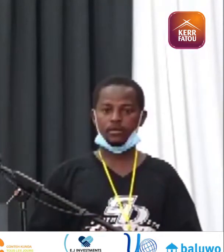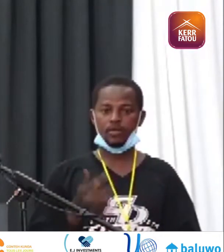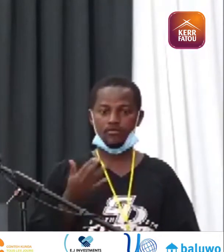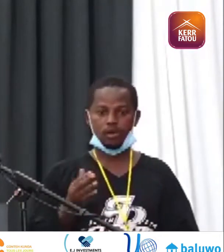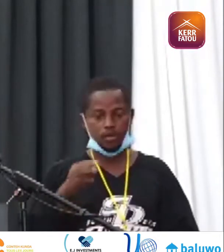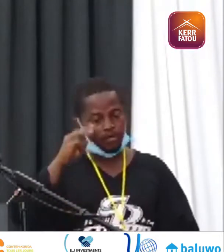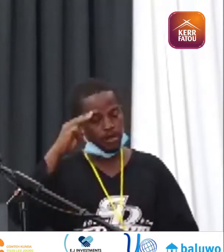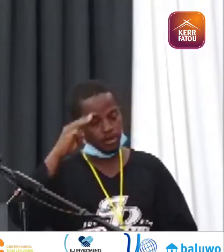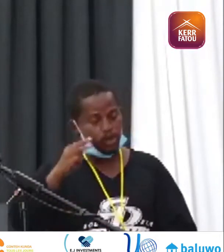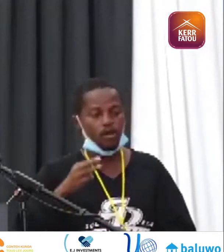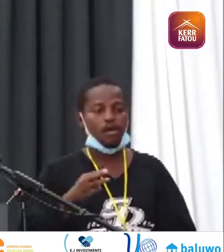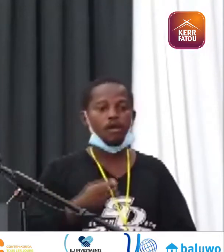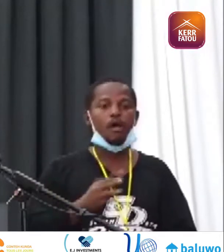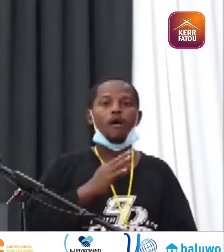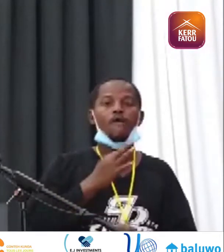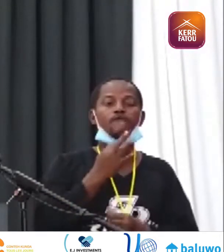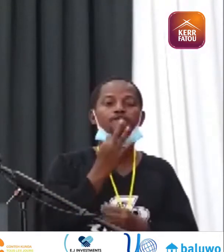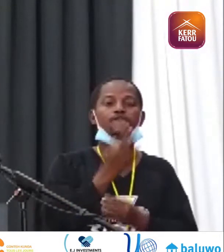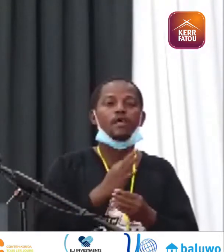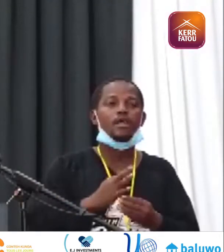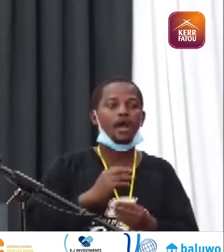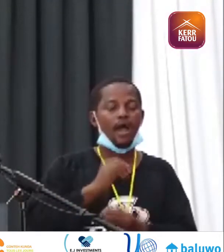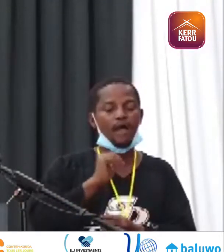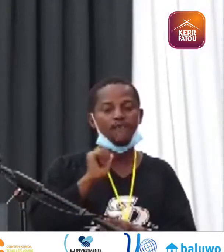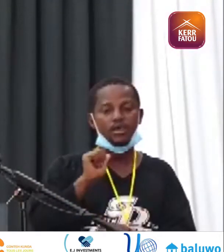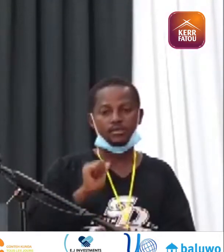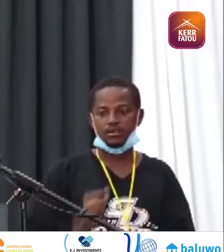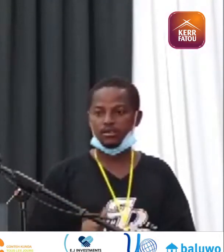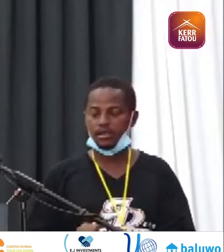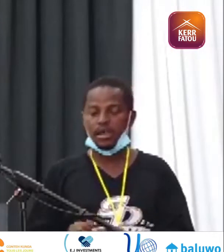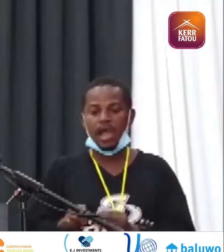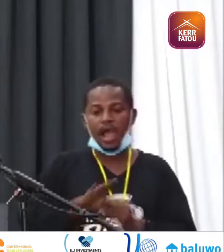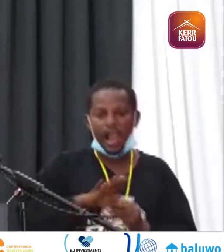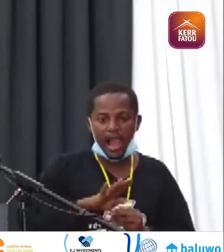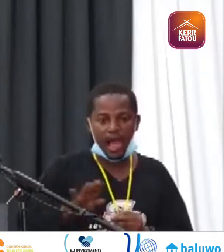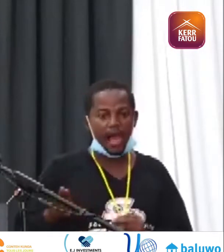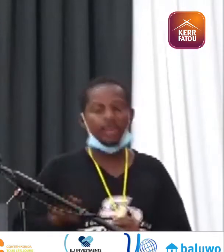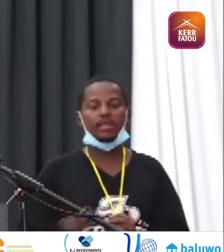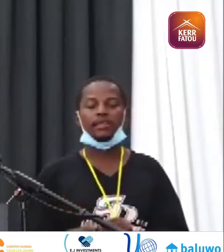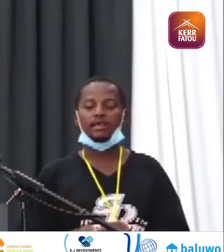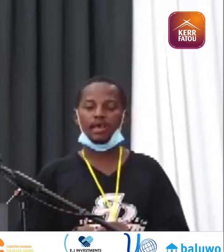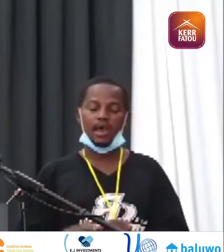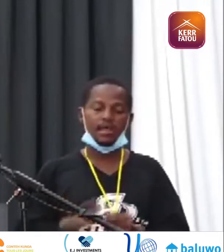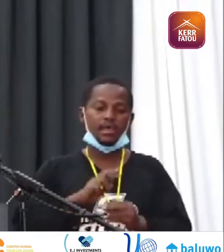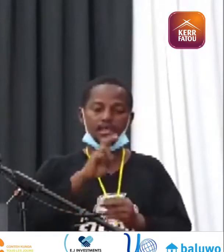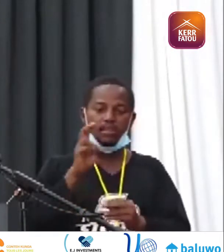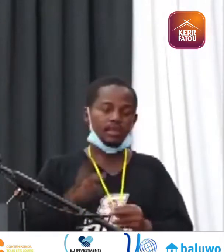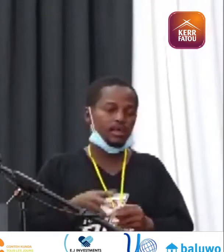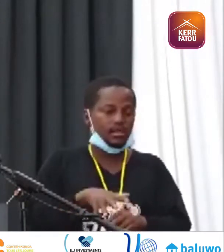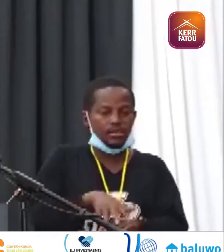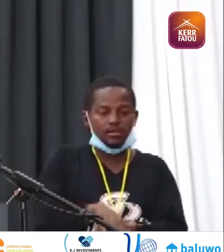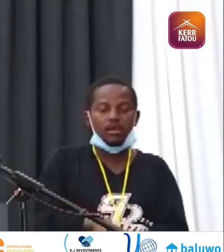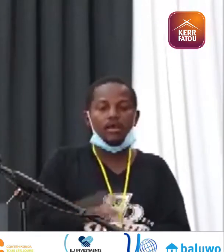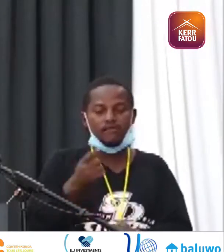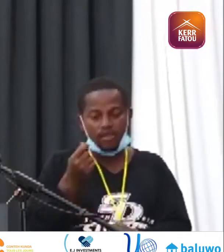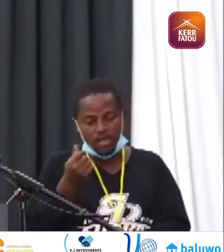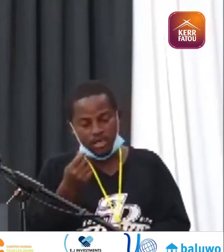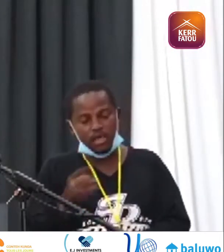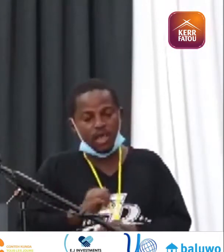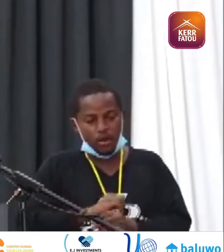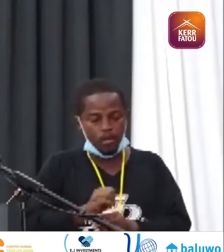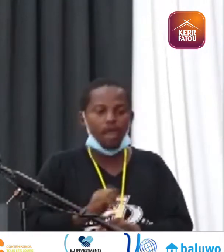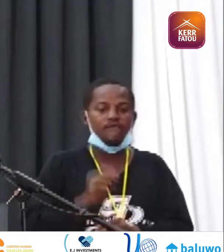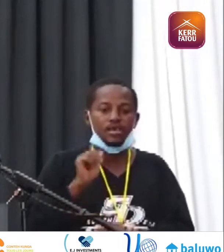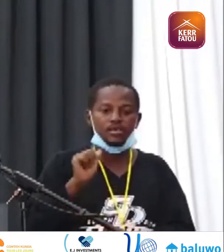from Minister of Foreign Affairs, Lands and Regional Integration, Finance and Economic